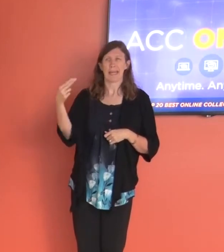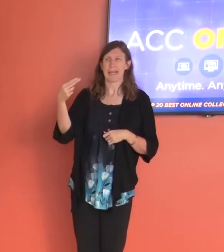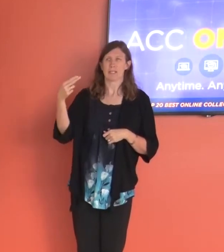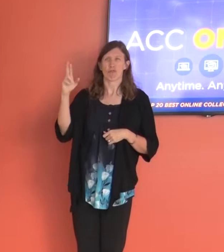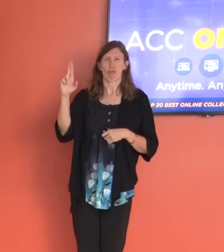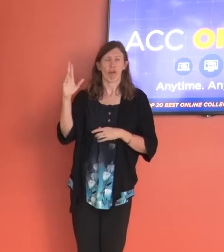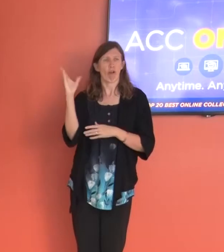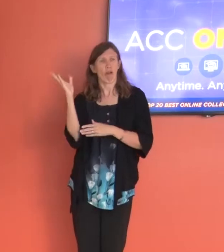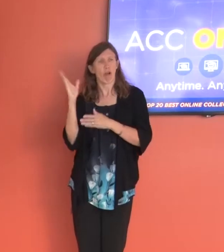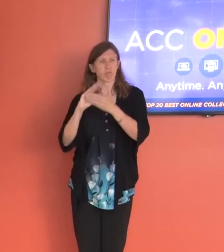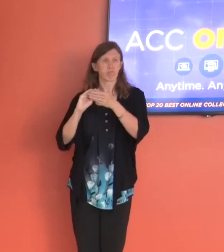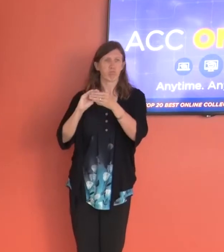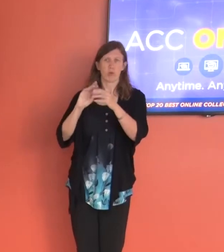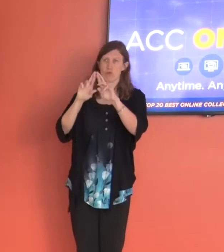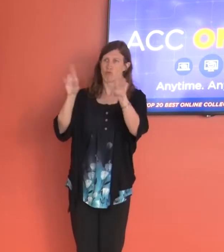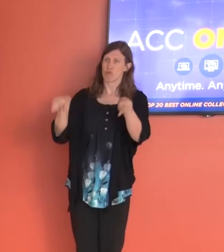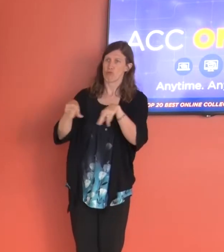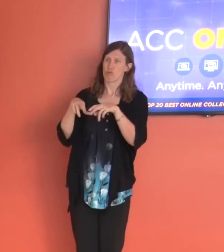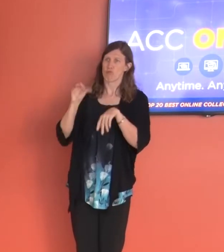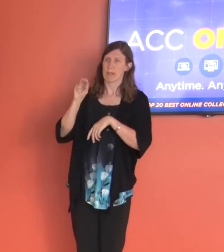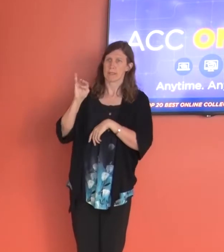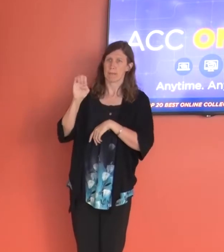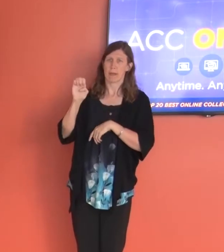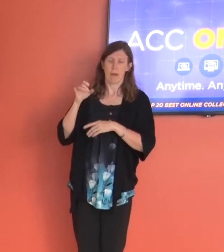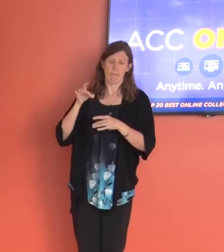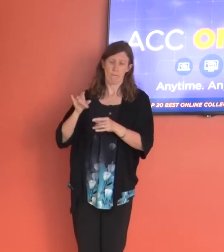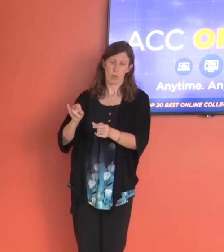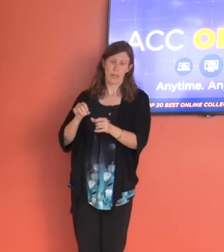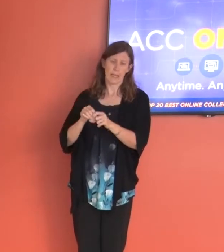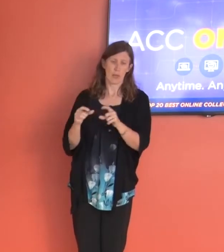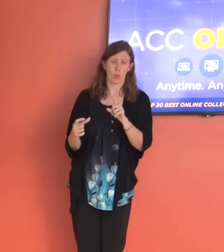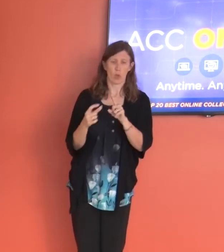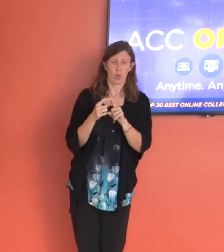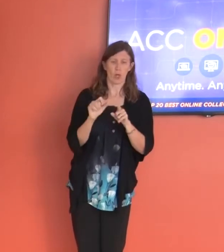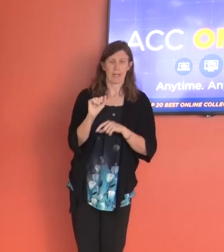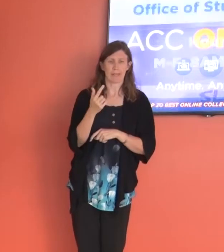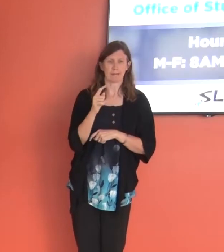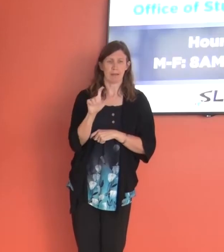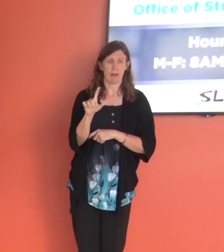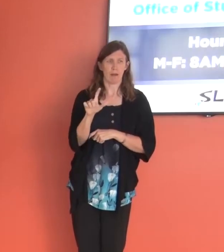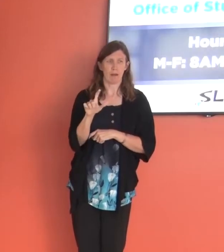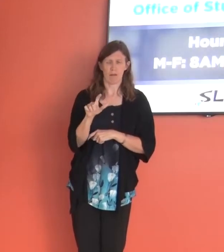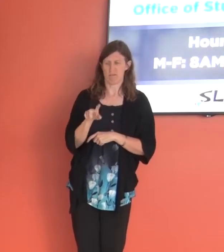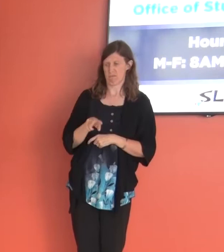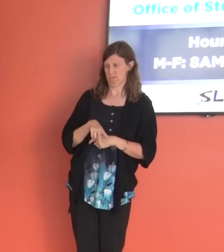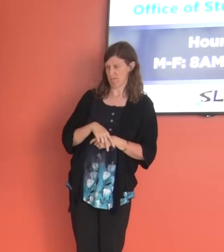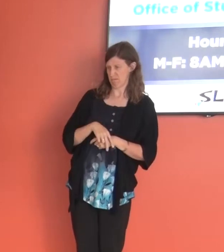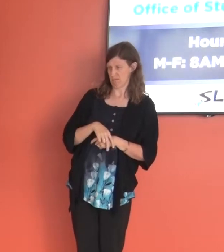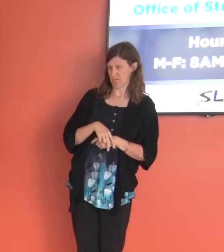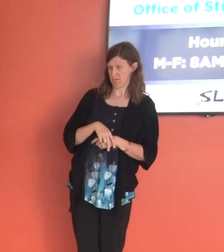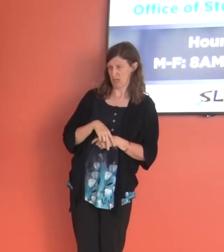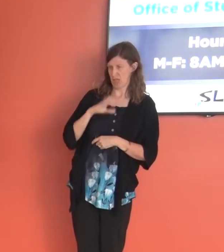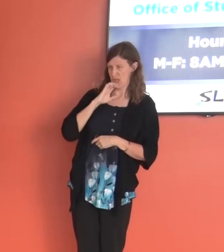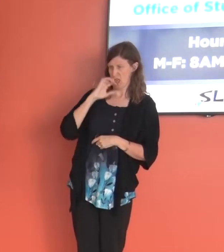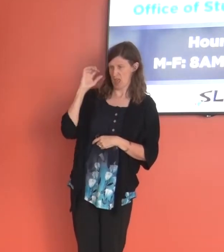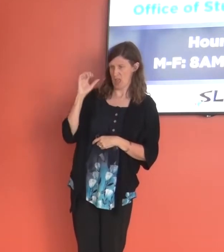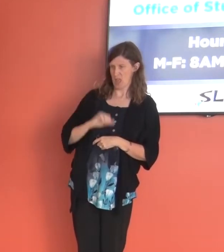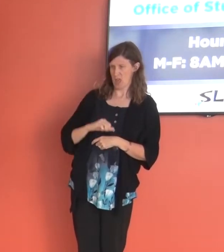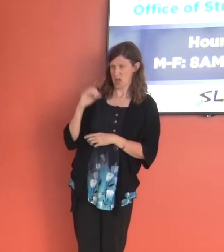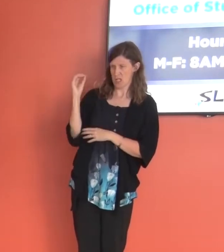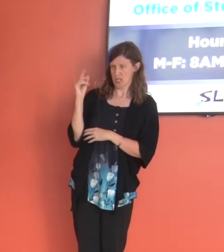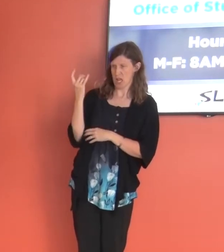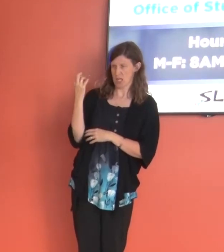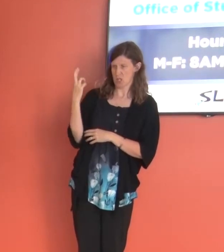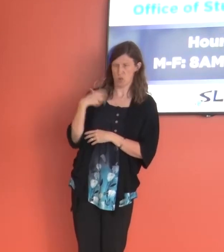about resumes, and they said, if you're putting on your resume fluent in Word and Excel, she said, I'm looking at you as if you're an artifact and a relic and a